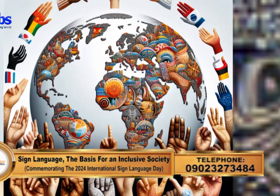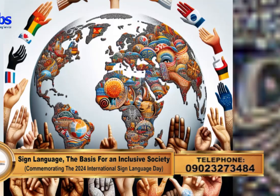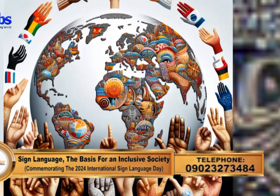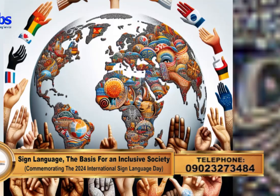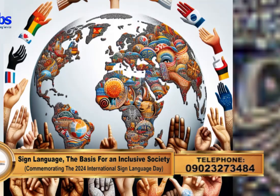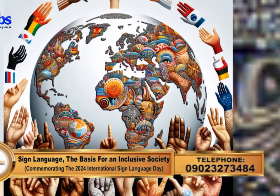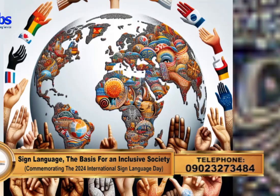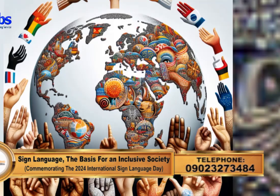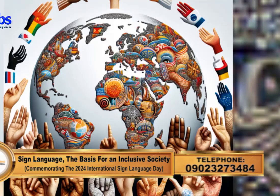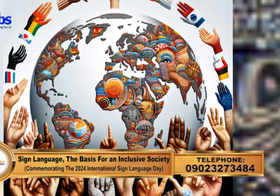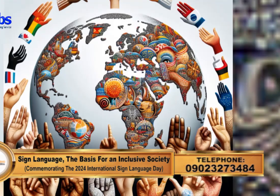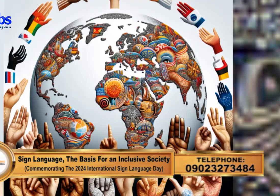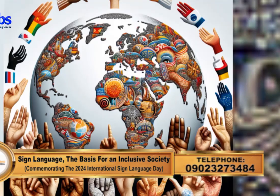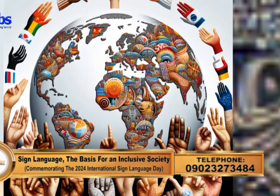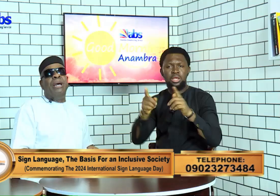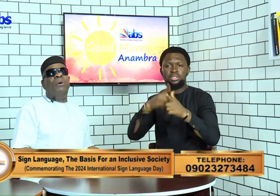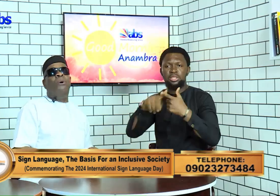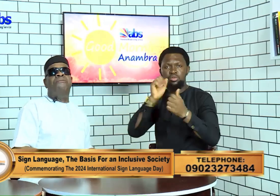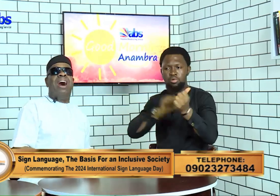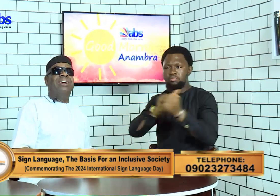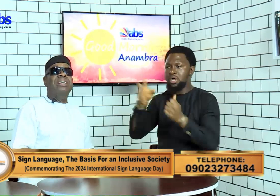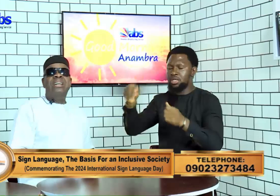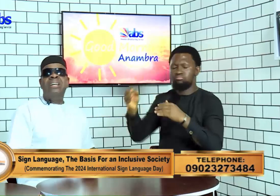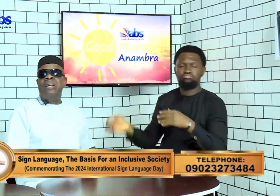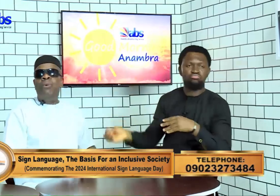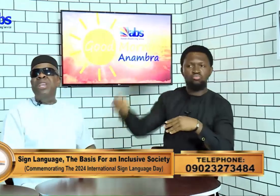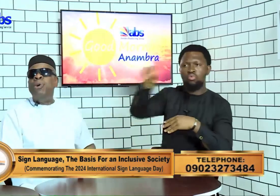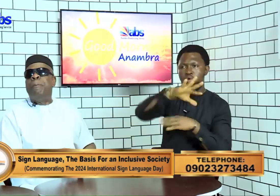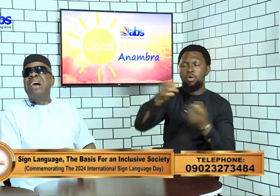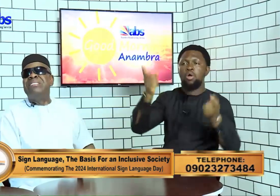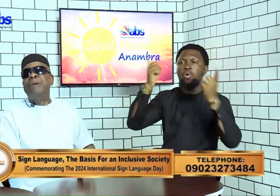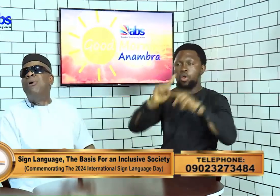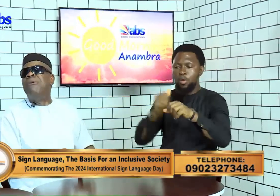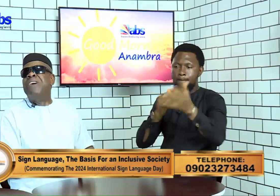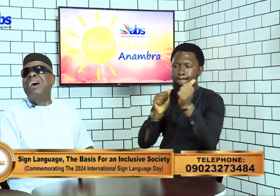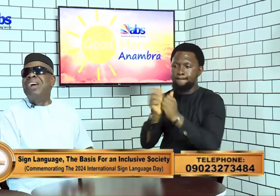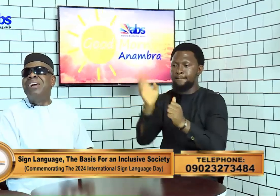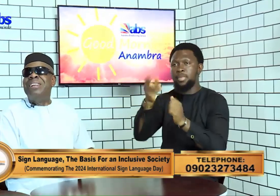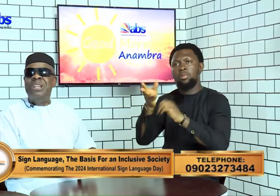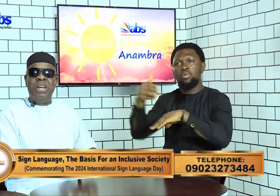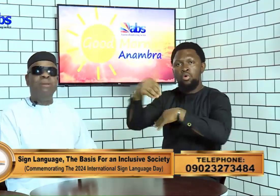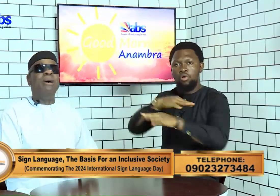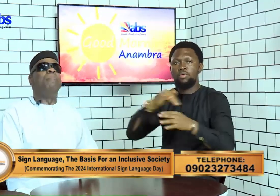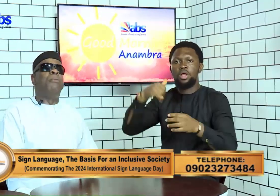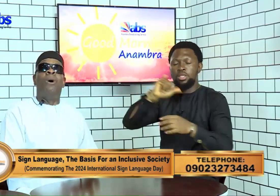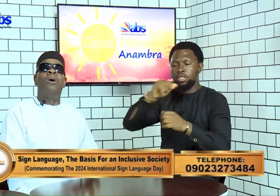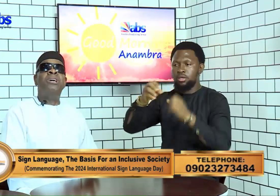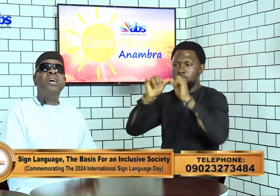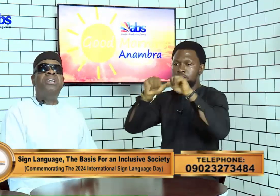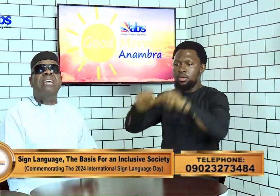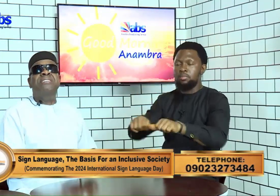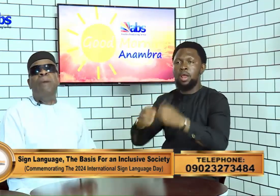Will I understand what she's saying? Then you pass them over. When you pass them over, they remain